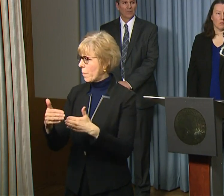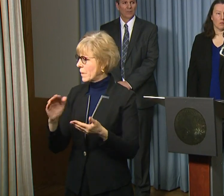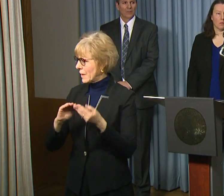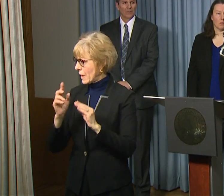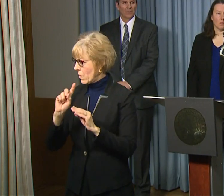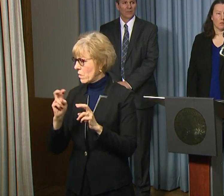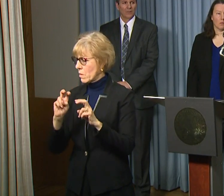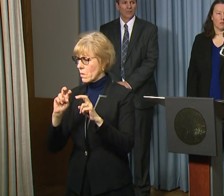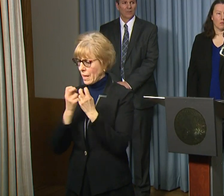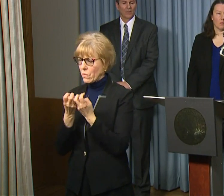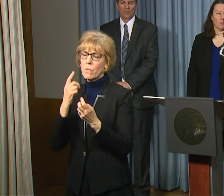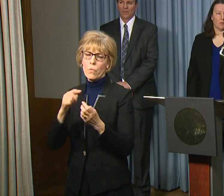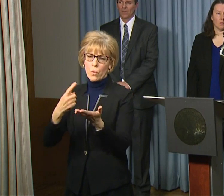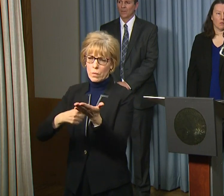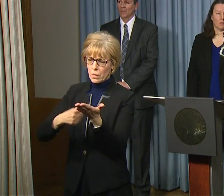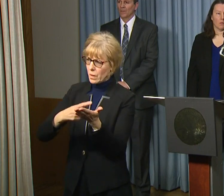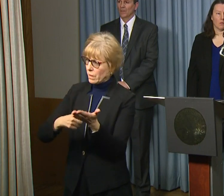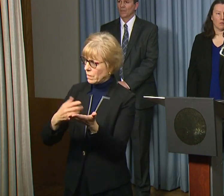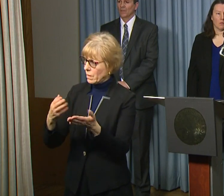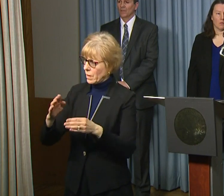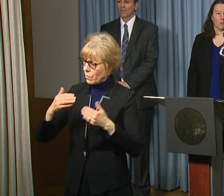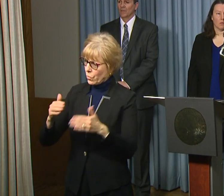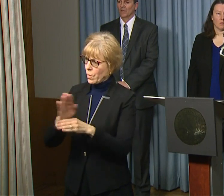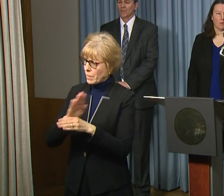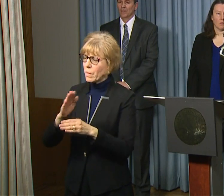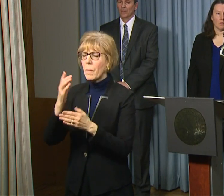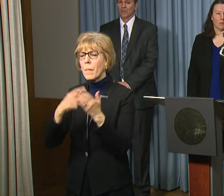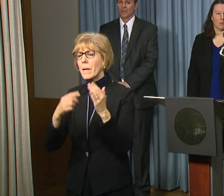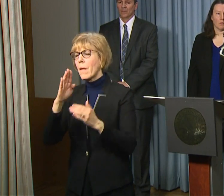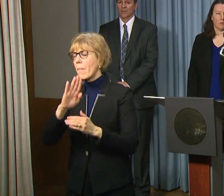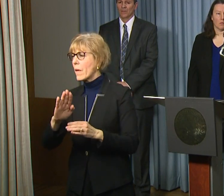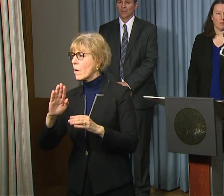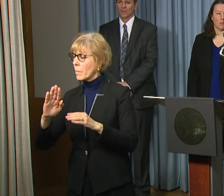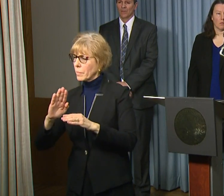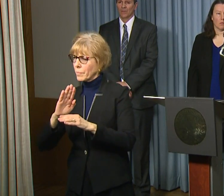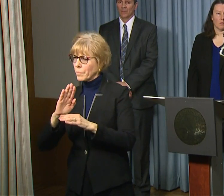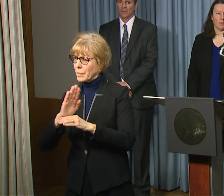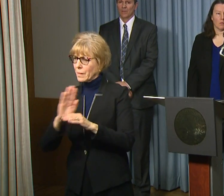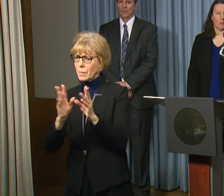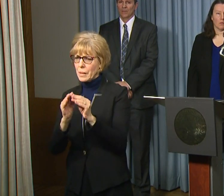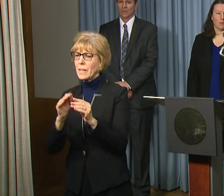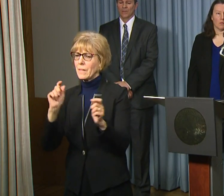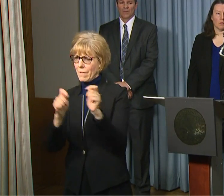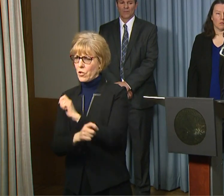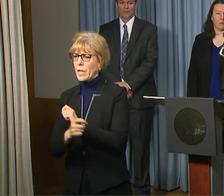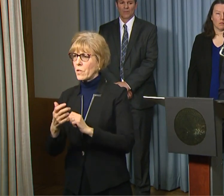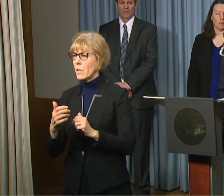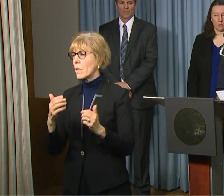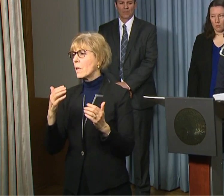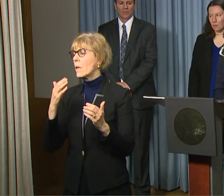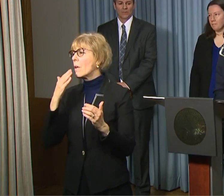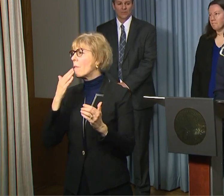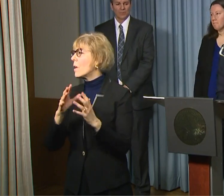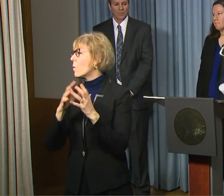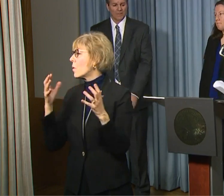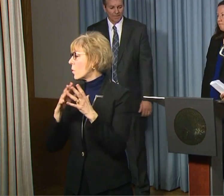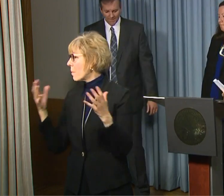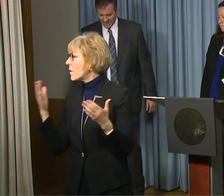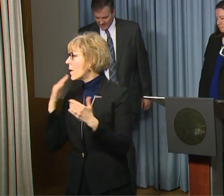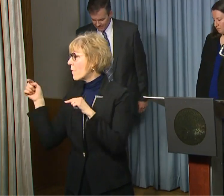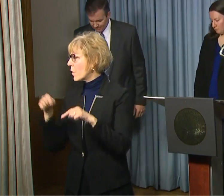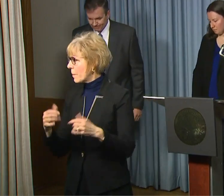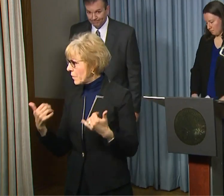modified, if not canceled, many of their committee meetings as a result of some of our actions. Okay. Thank you all very much. Thank you for being here.